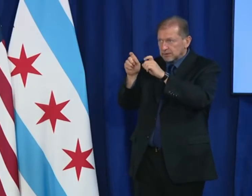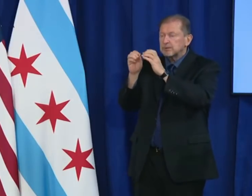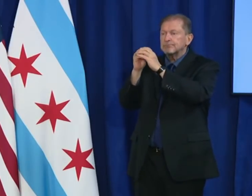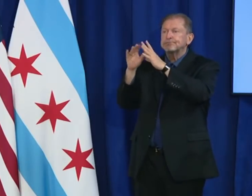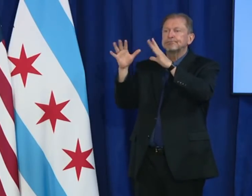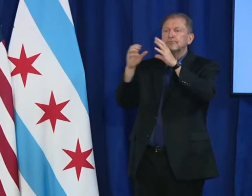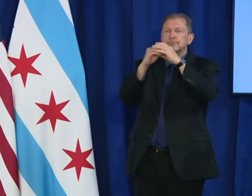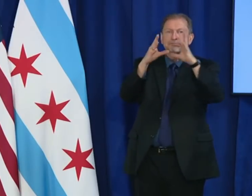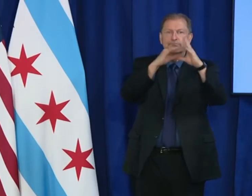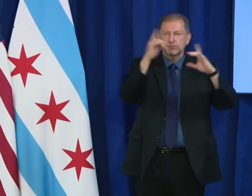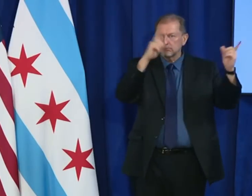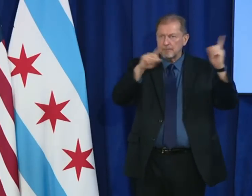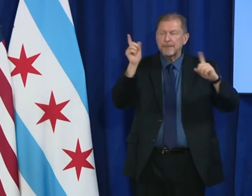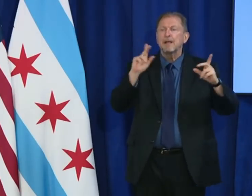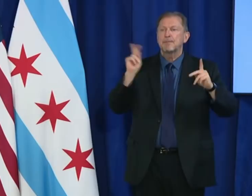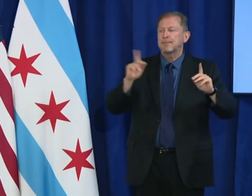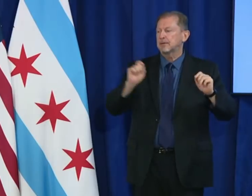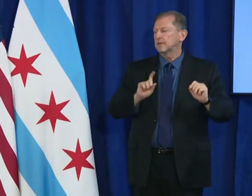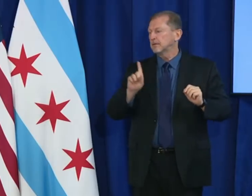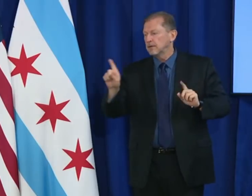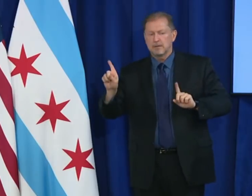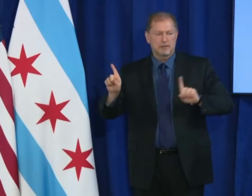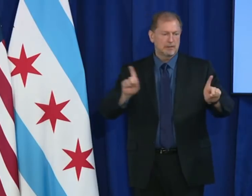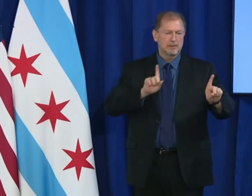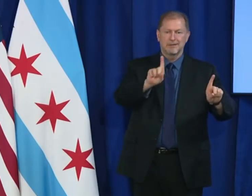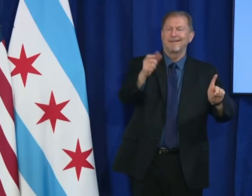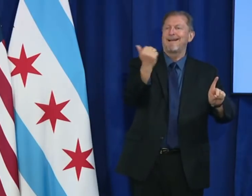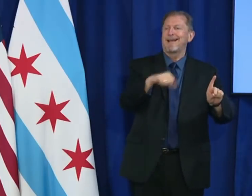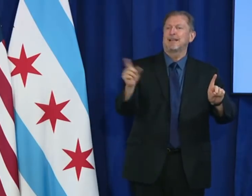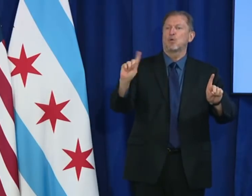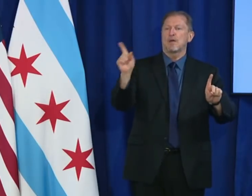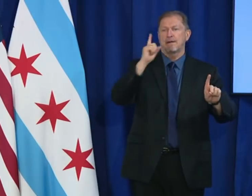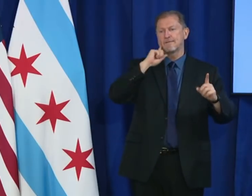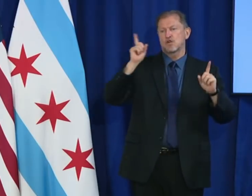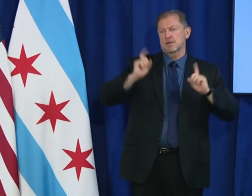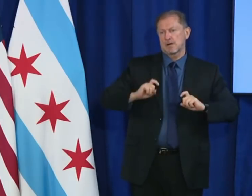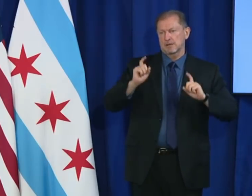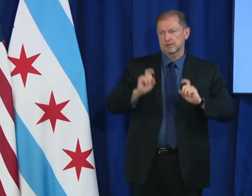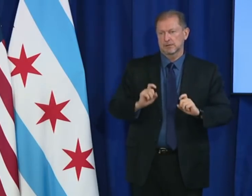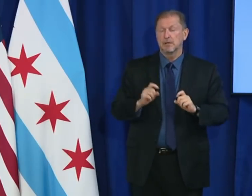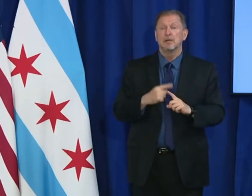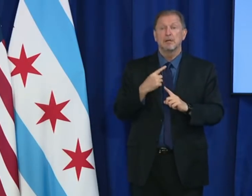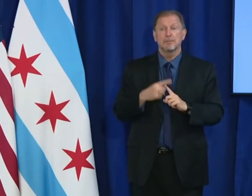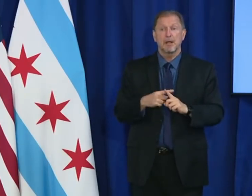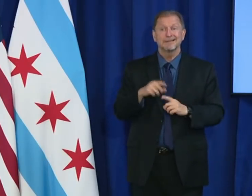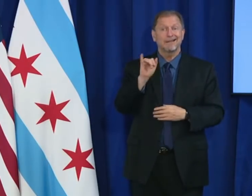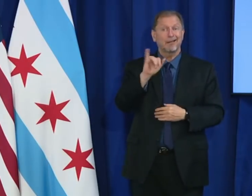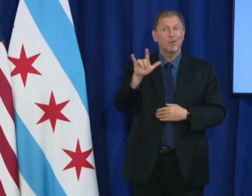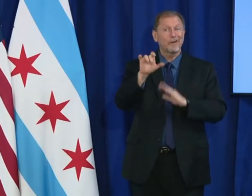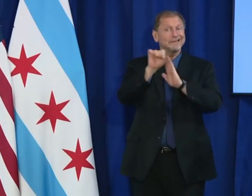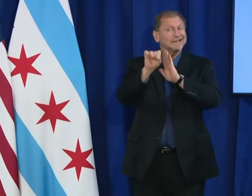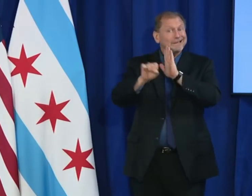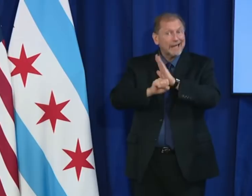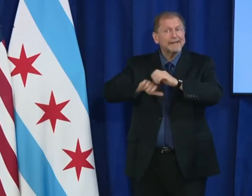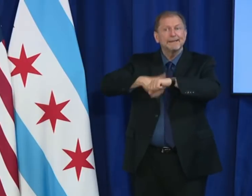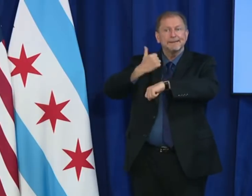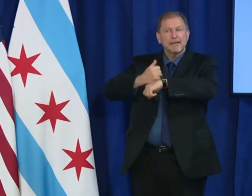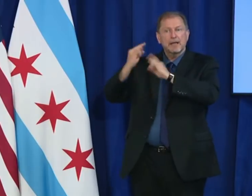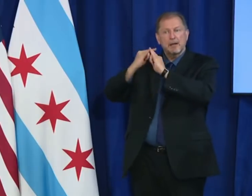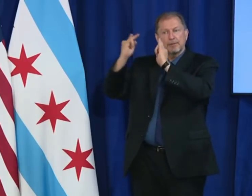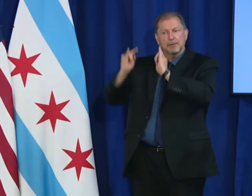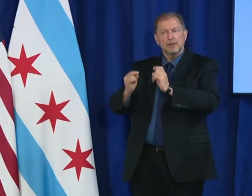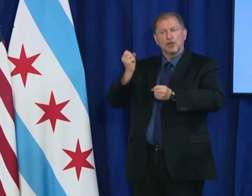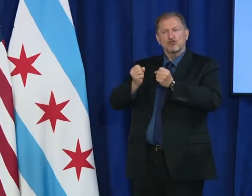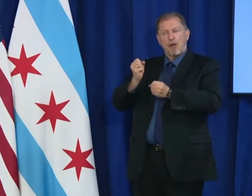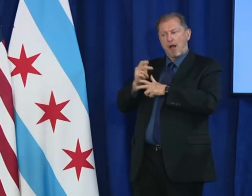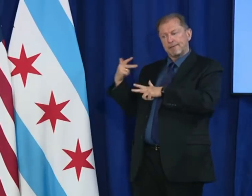well coordinated so people are able to find tests. The state also has some drive-through testing capability here, and we've been talking to them.